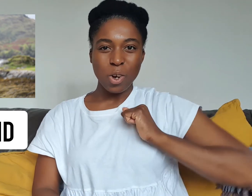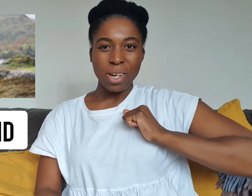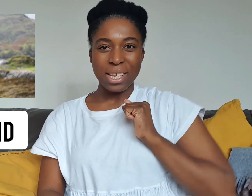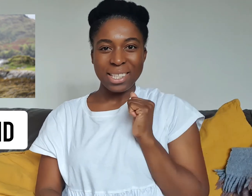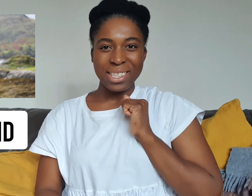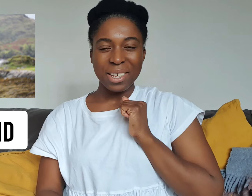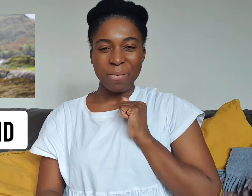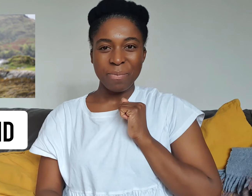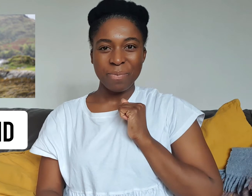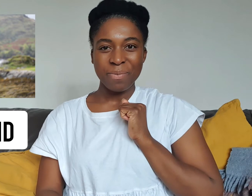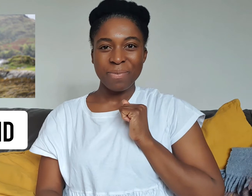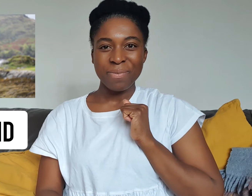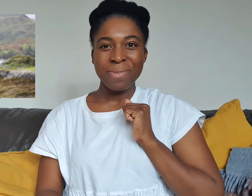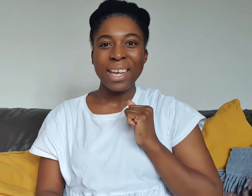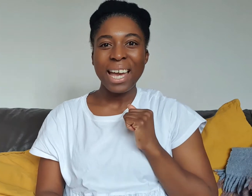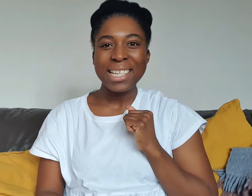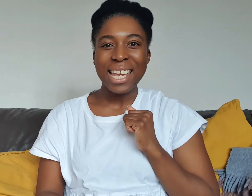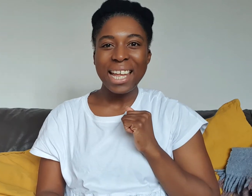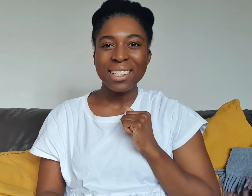Scotland. And again,